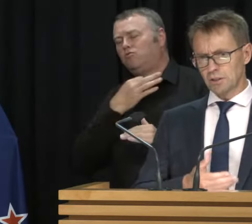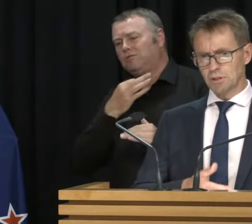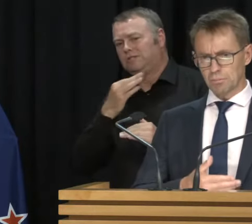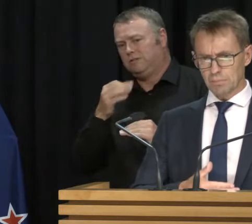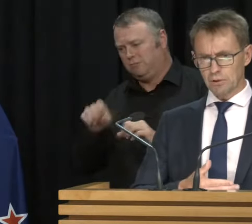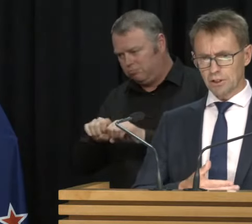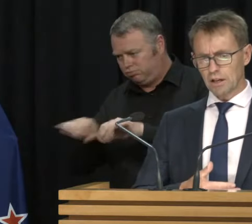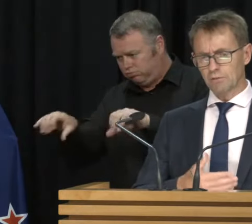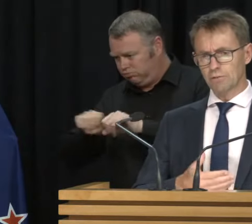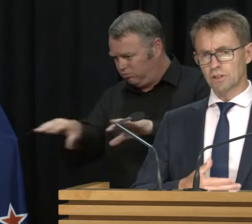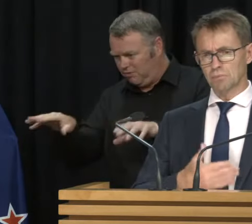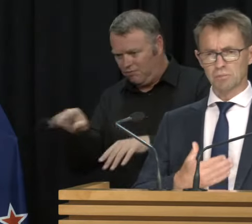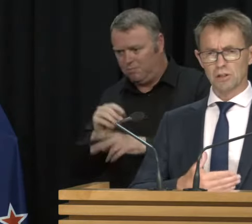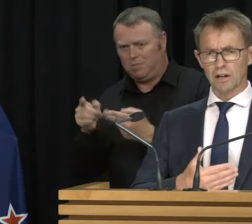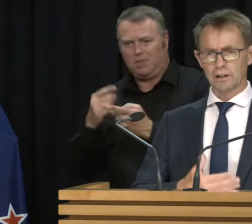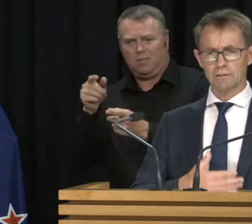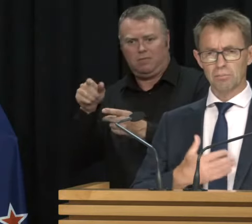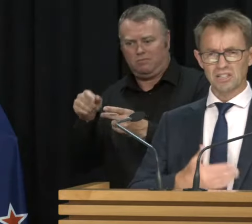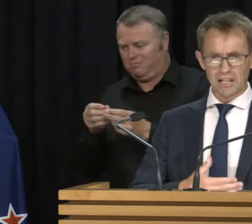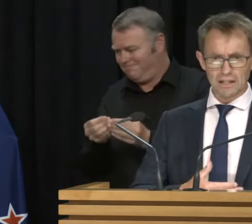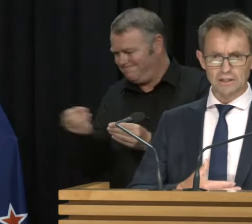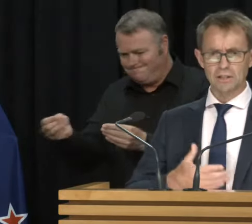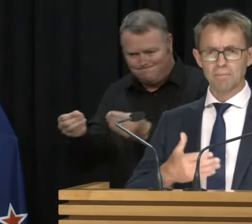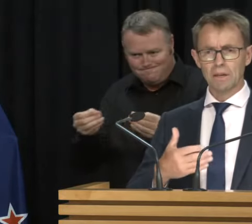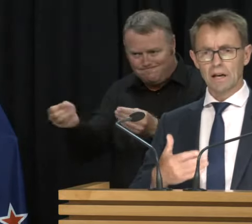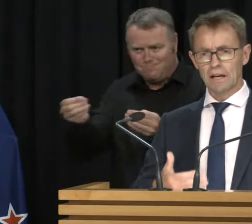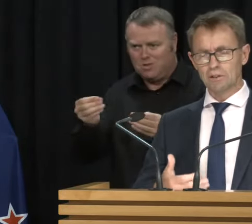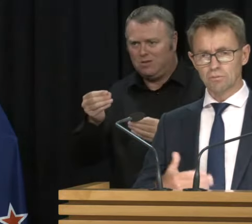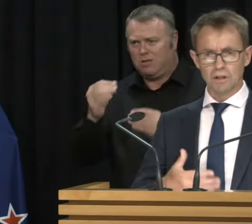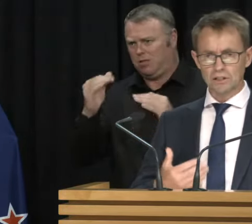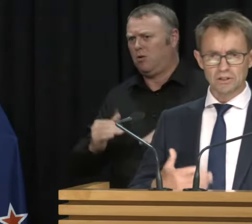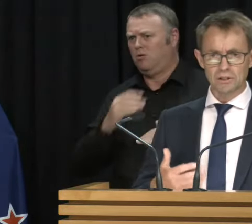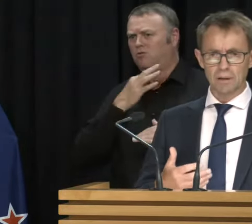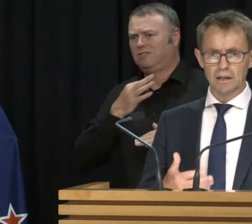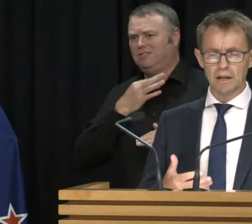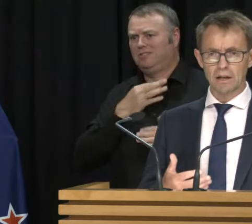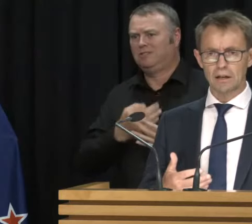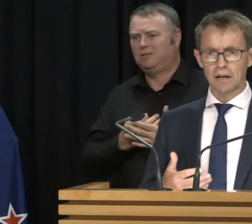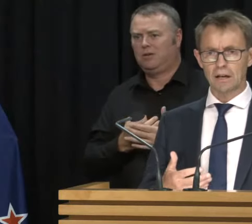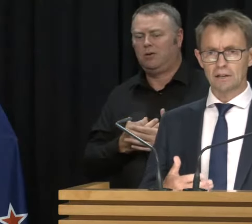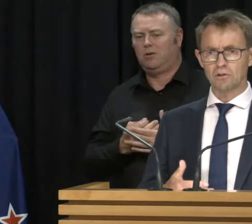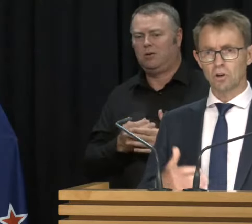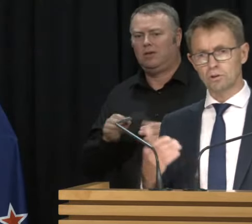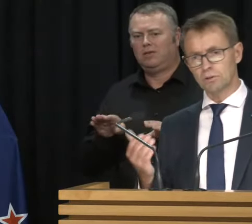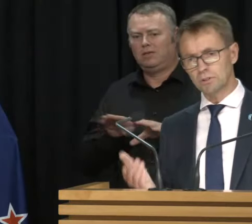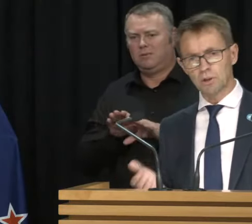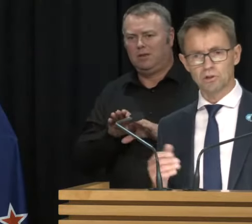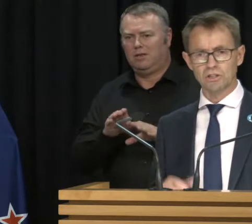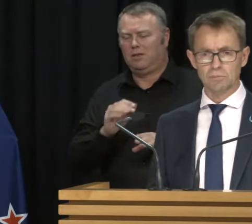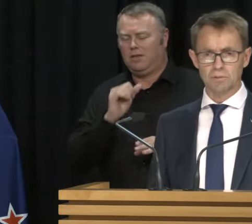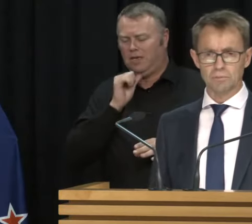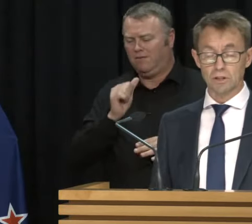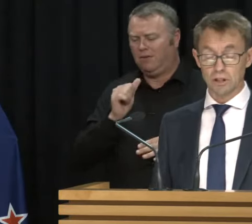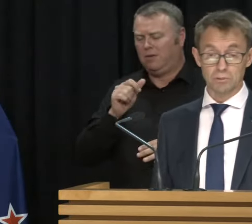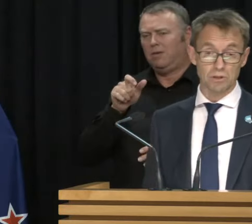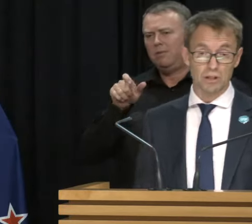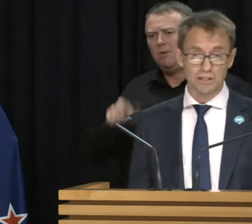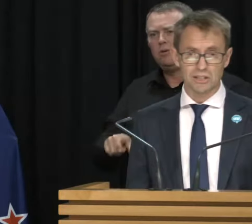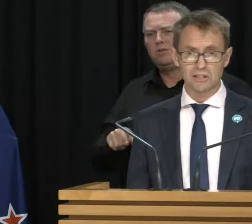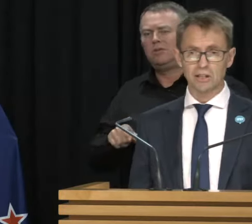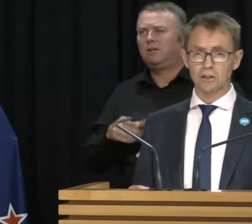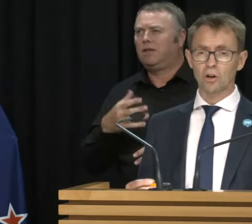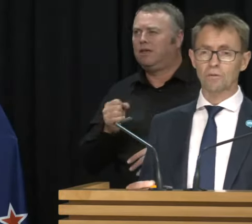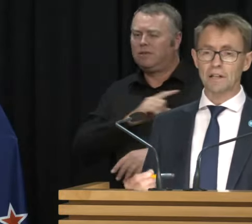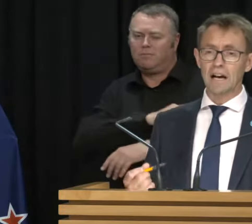likewise, it seems that people that have symptoms like muscle aches and weakness and not the respiratory symptoms